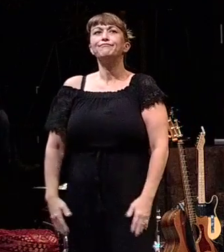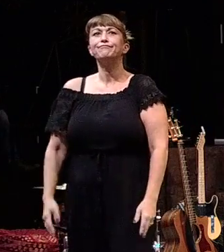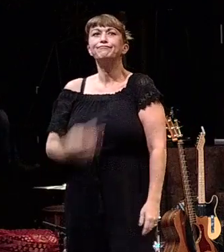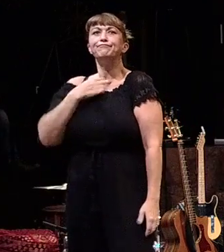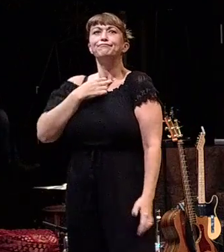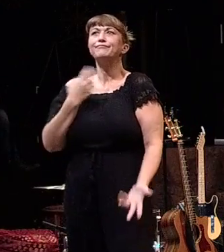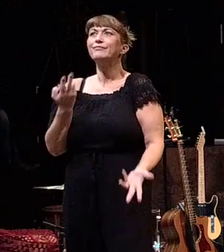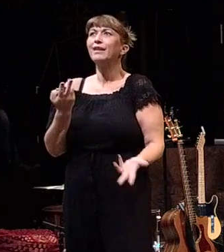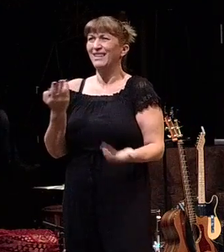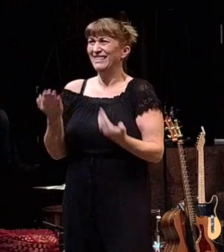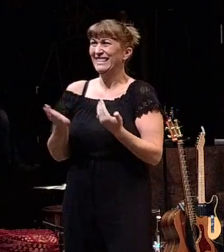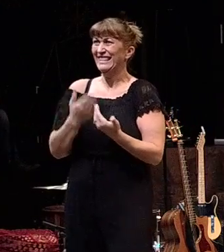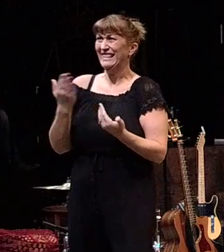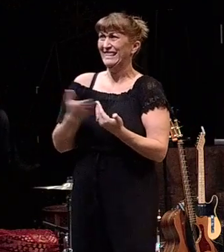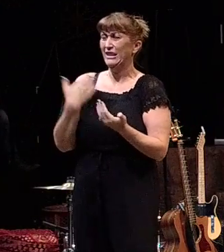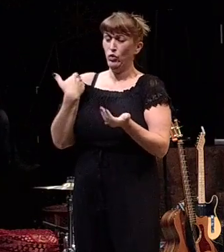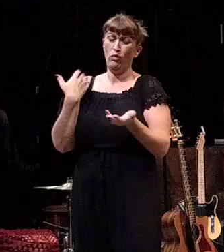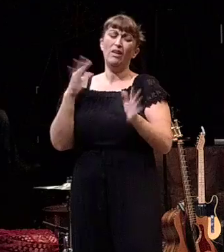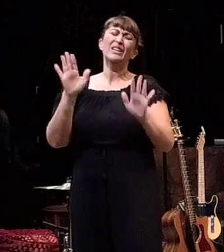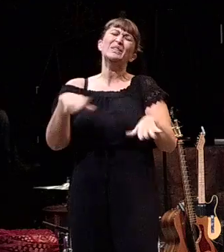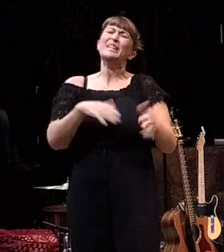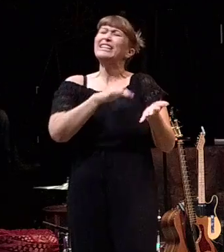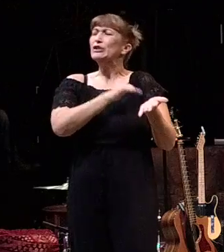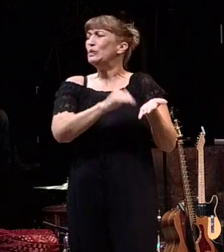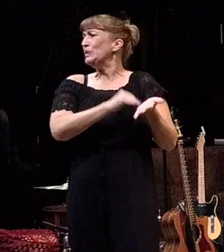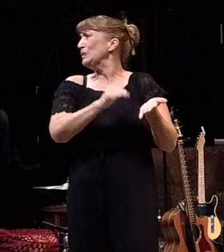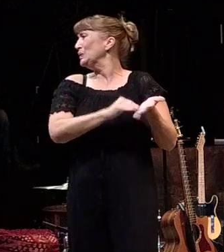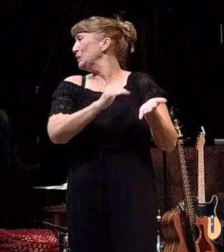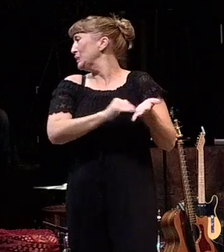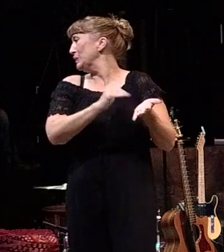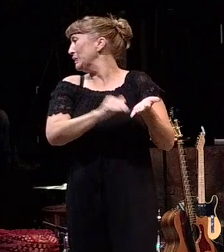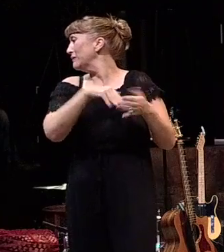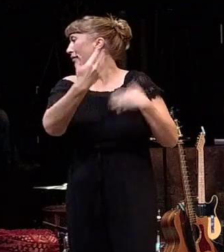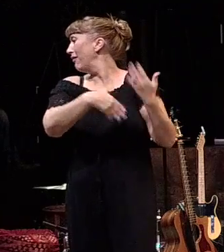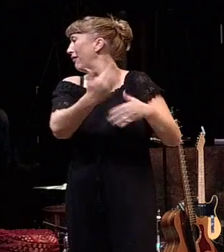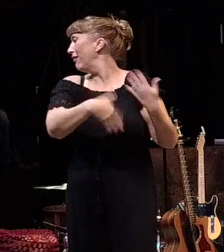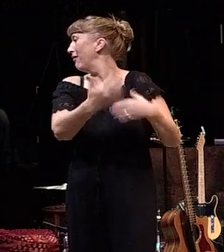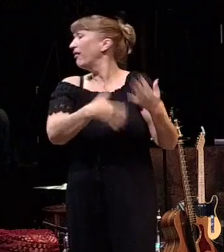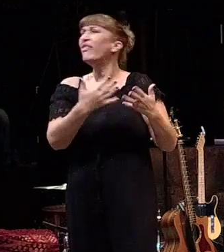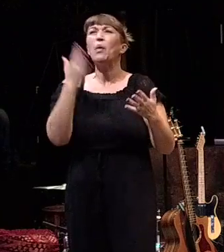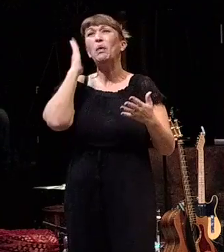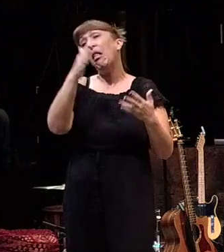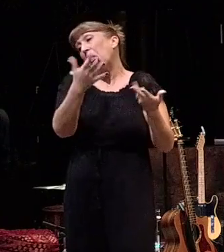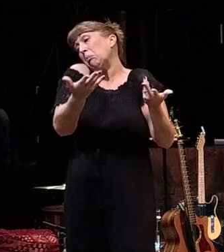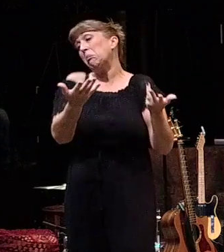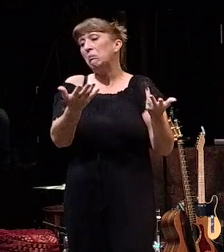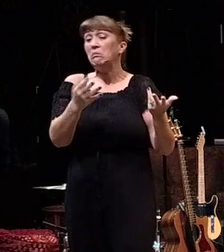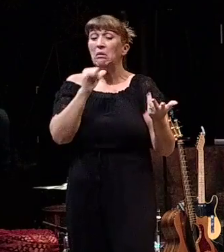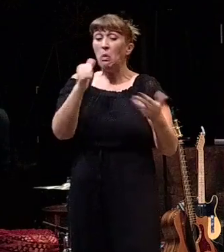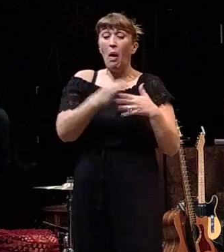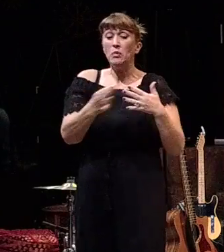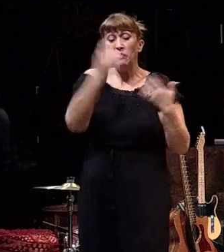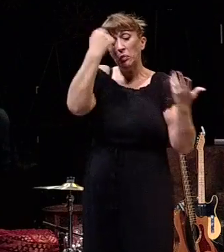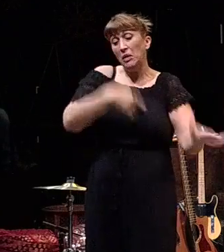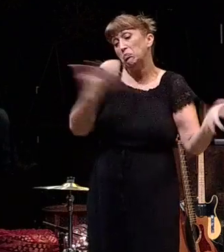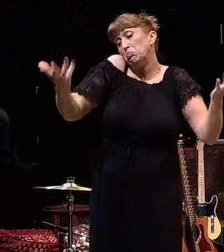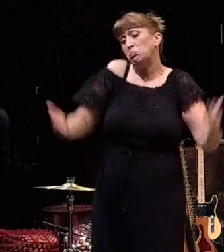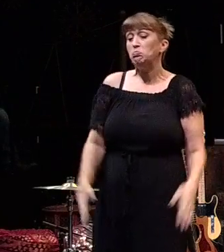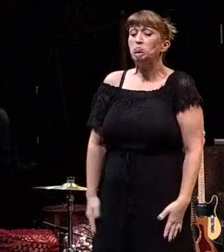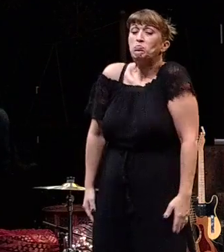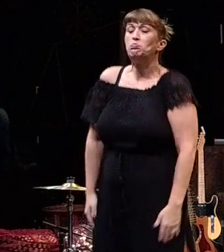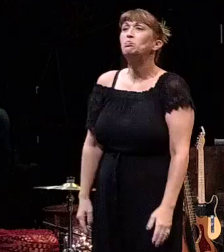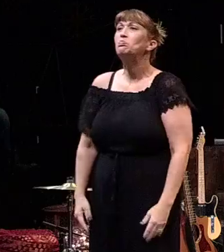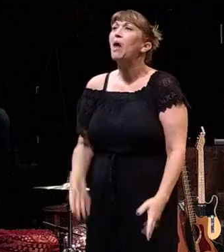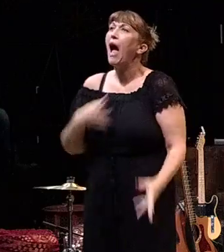And it's easy to make excuses. It's easy to feel like, well, this is just how I'm going to be for the rest of my life. And there's no real way around it.